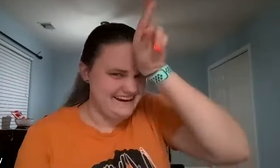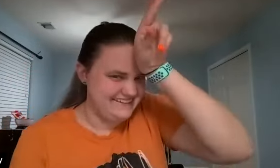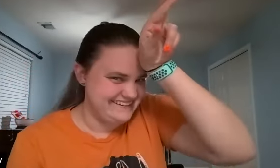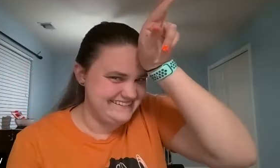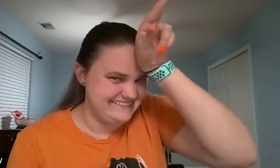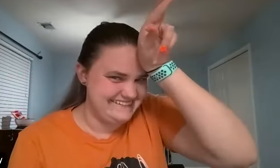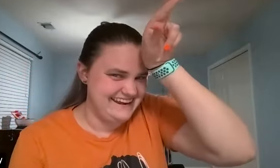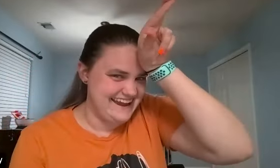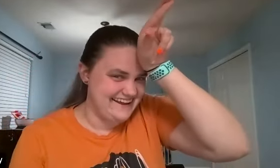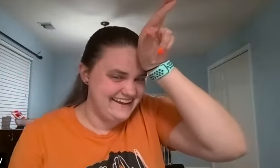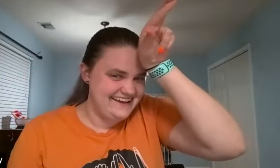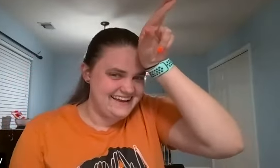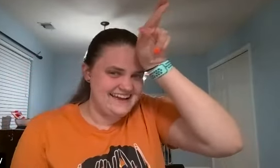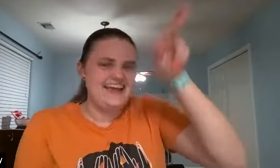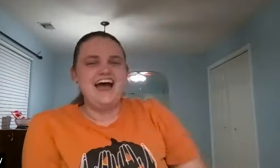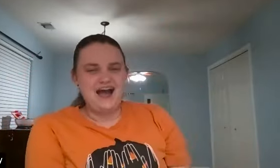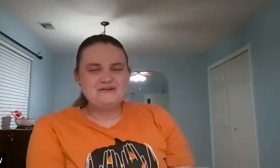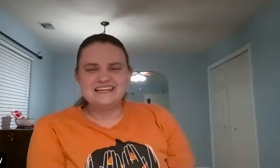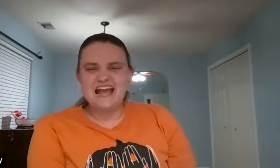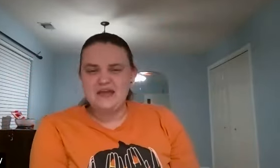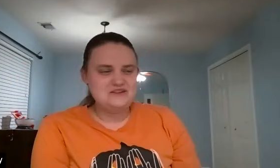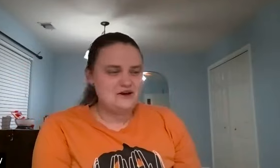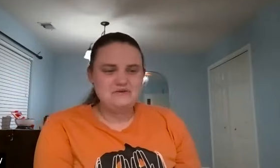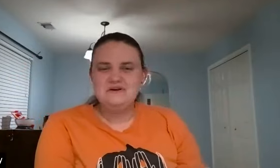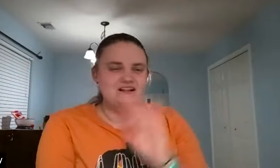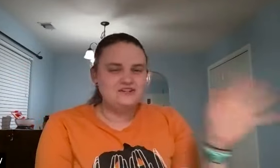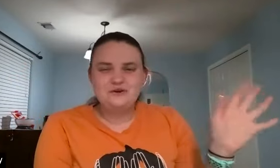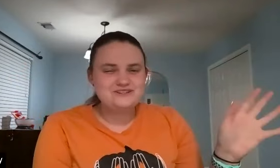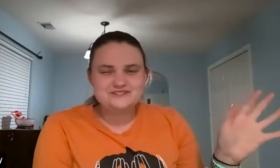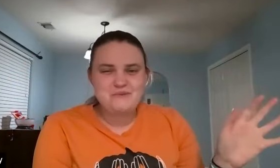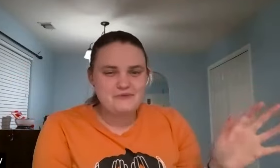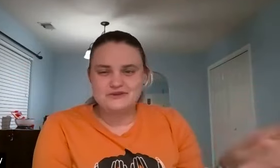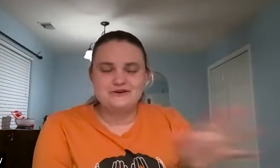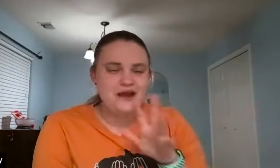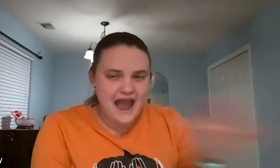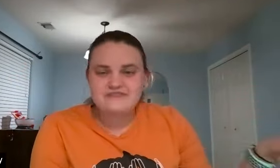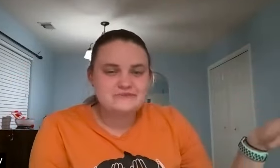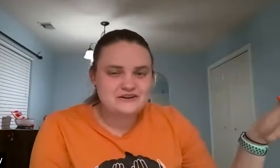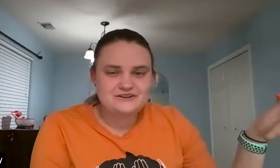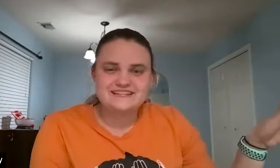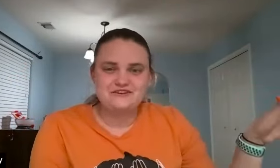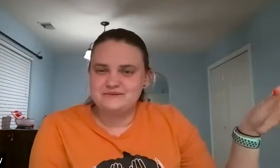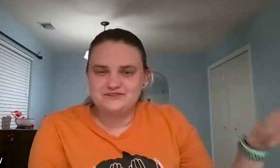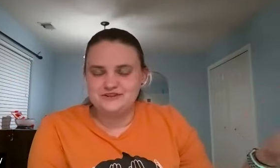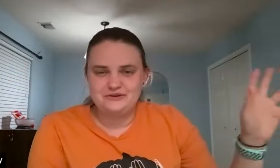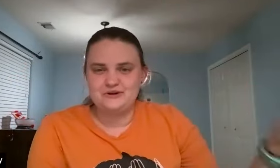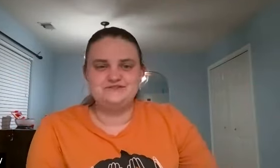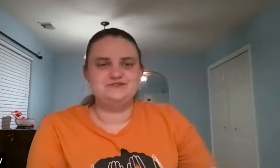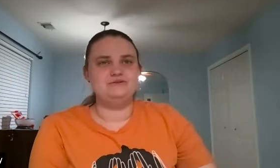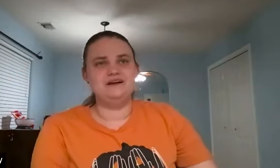There, unicorn, yeah. I was like, I know, unicorns are so popular. Half of my girls say they're going to be unicorns for school. And I'm